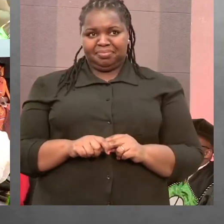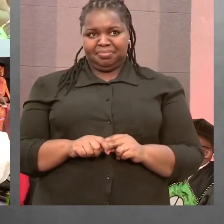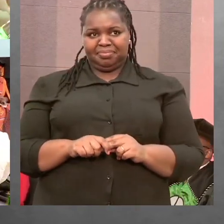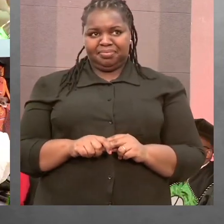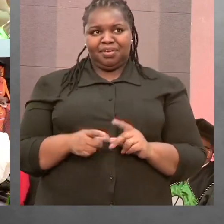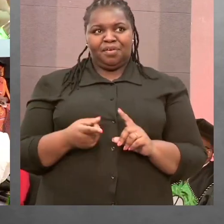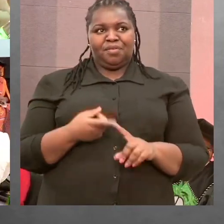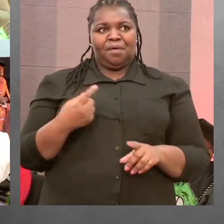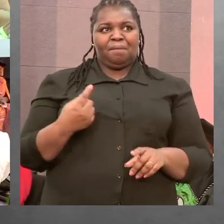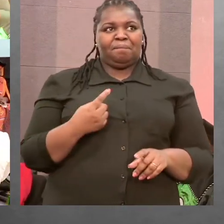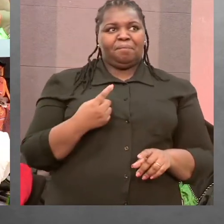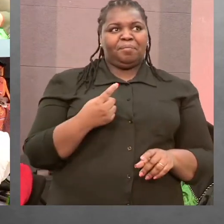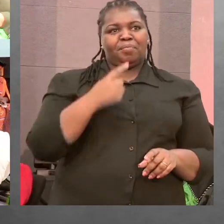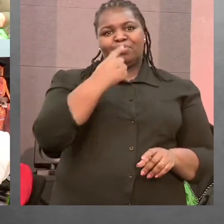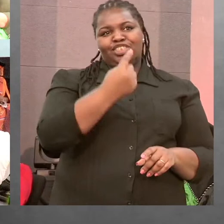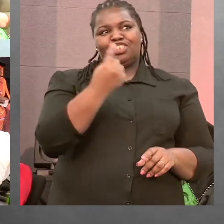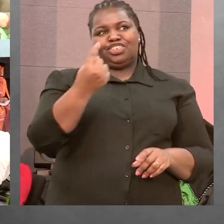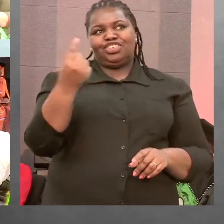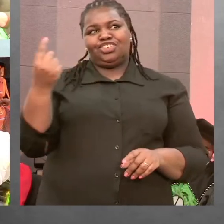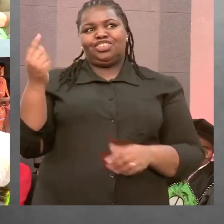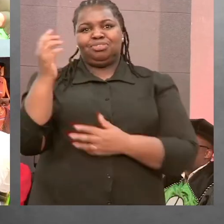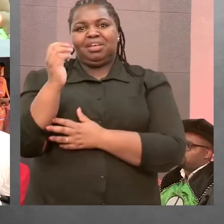from one speaker to another,